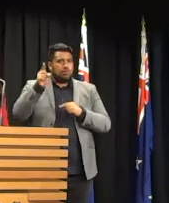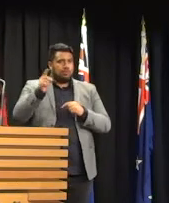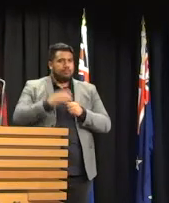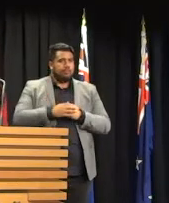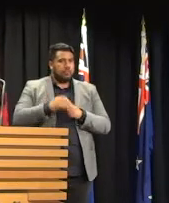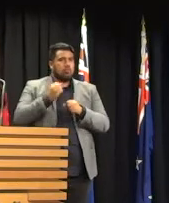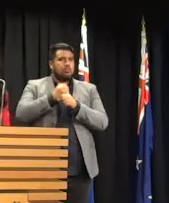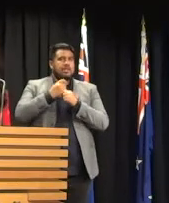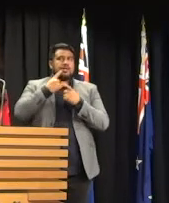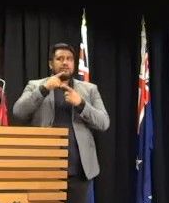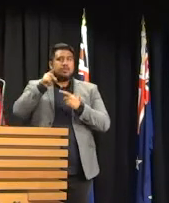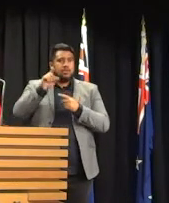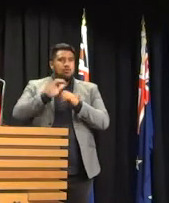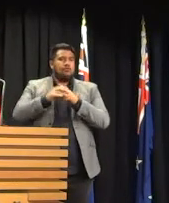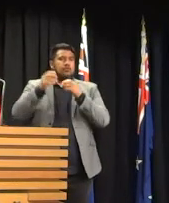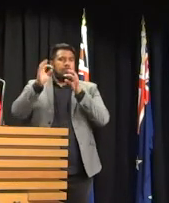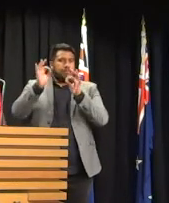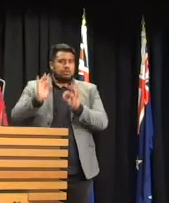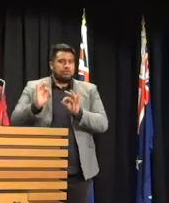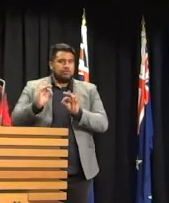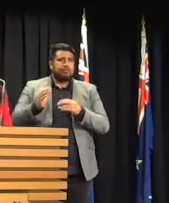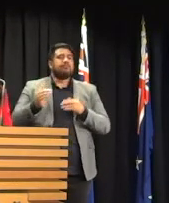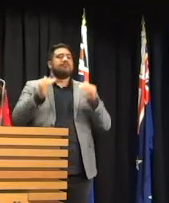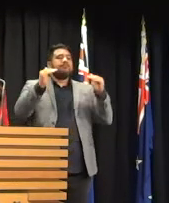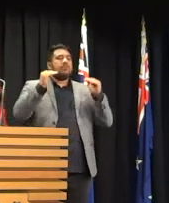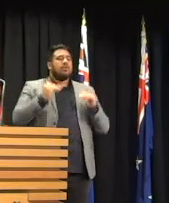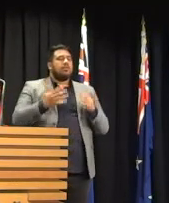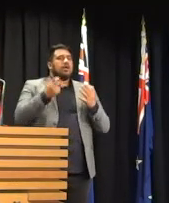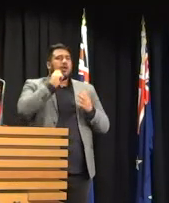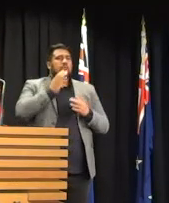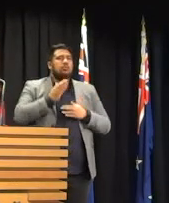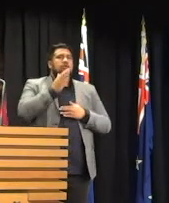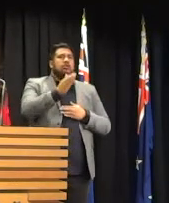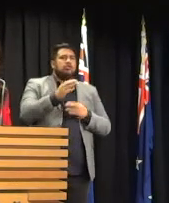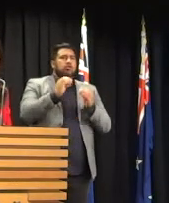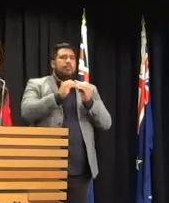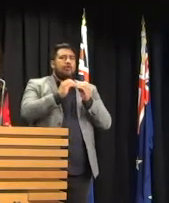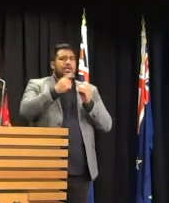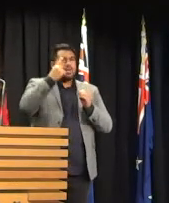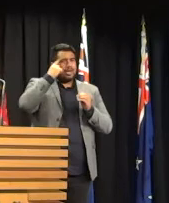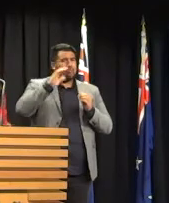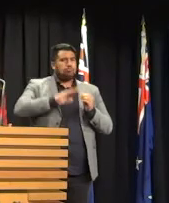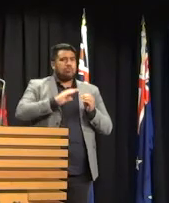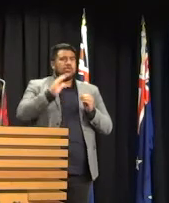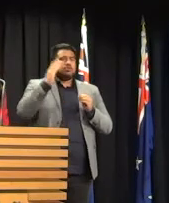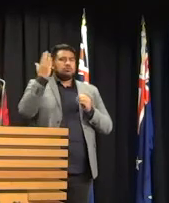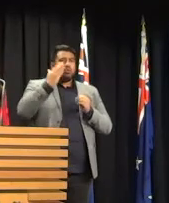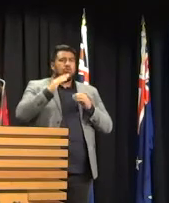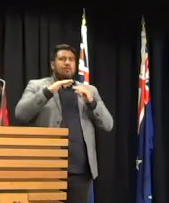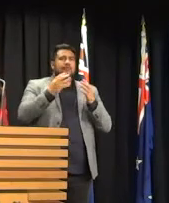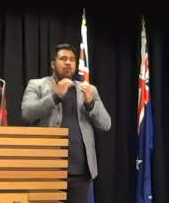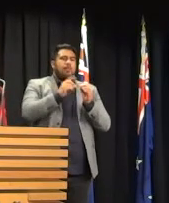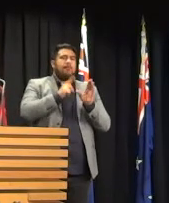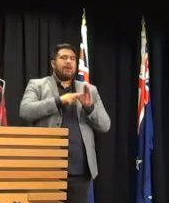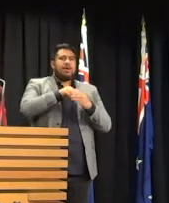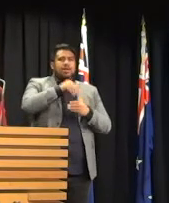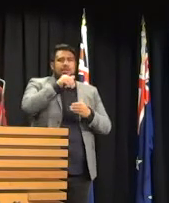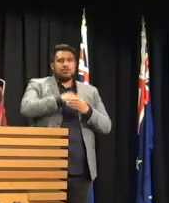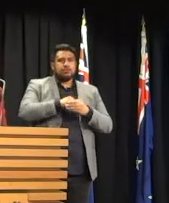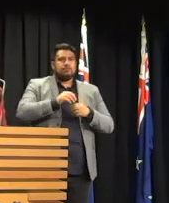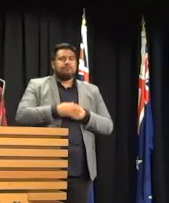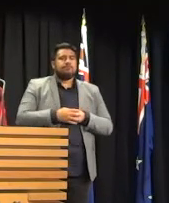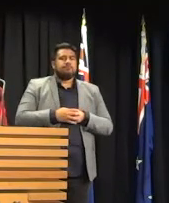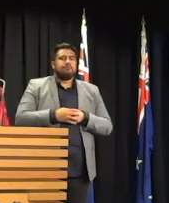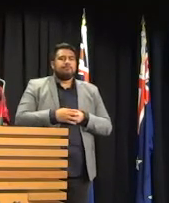speaking at the North Coast by-election at Birkenhead Primary School. Look, I do want to just finish up my introductory comments, though,